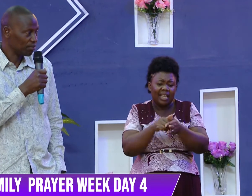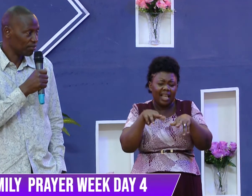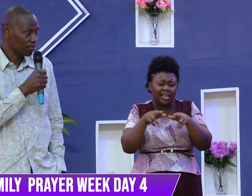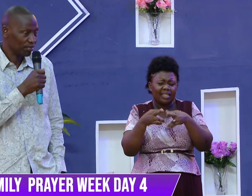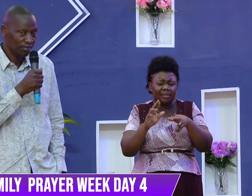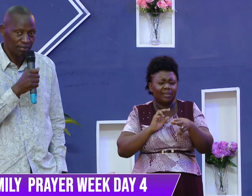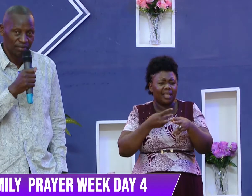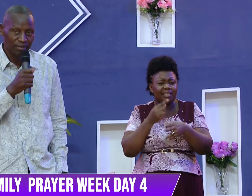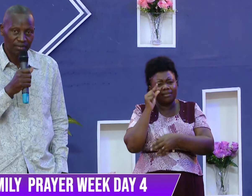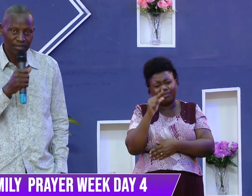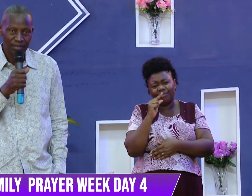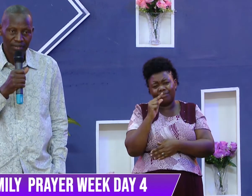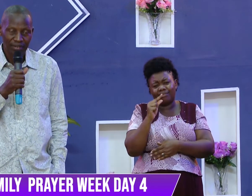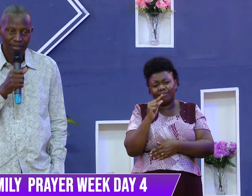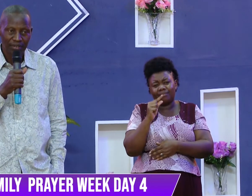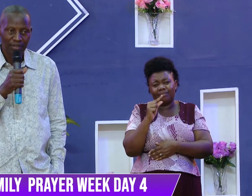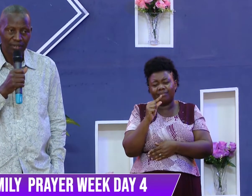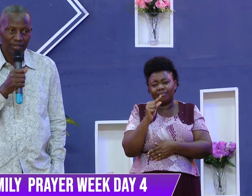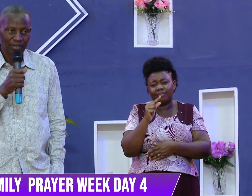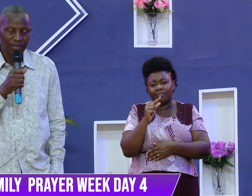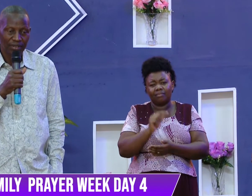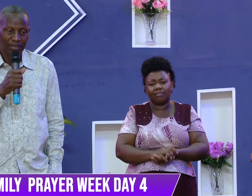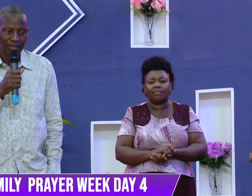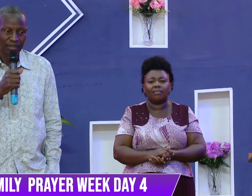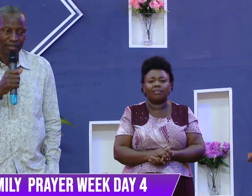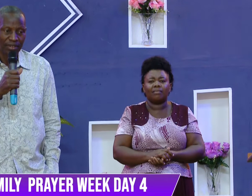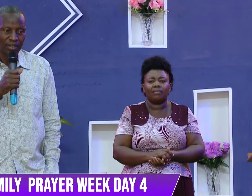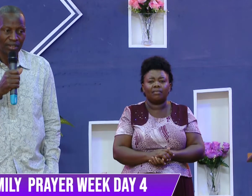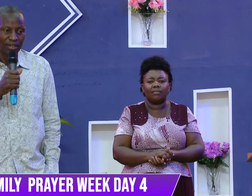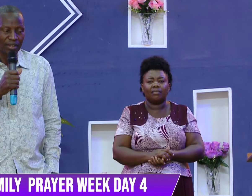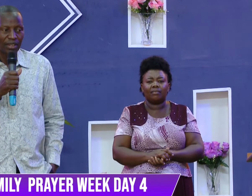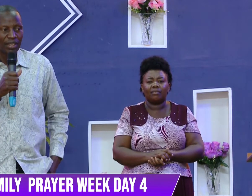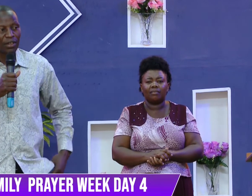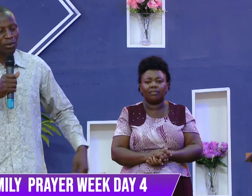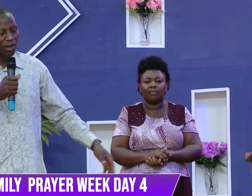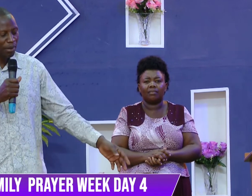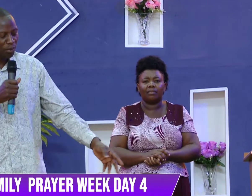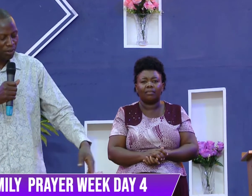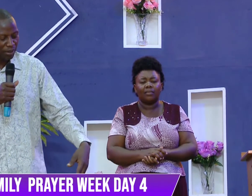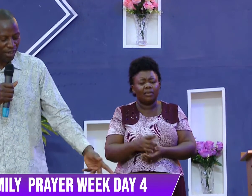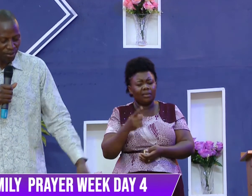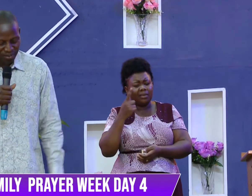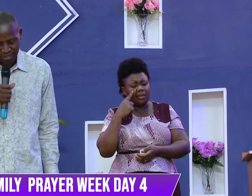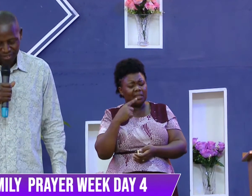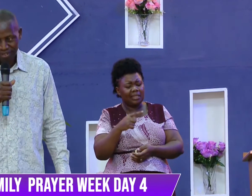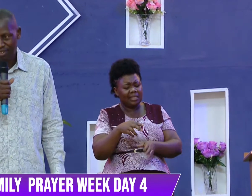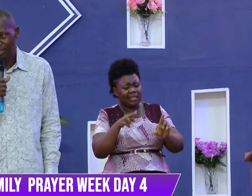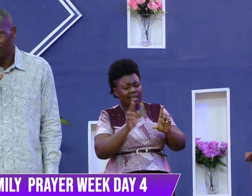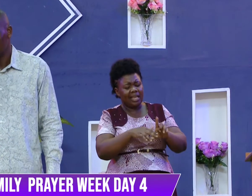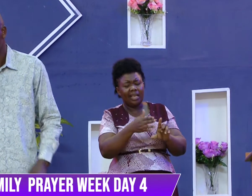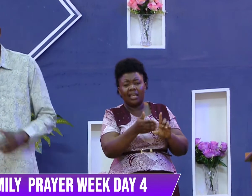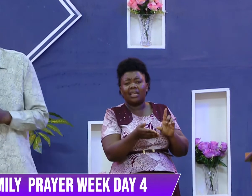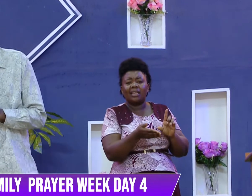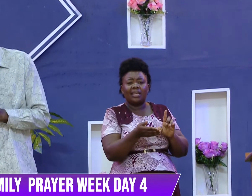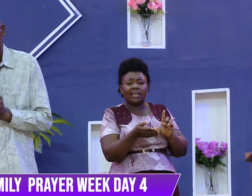Things that throw us down or things that really waste us are not great. And I saw